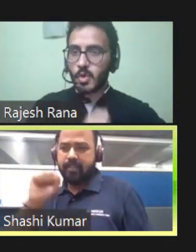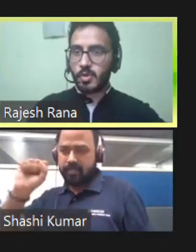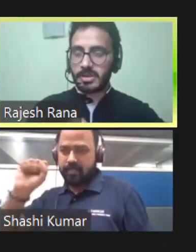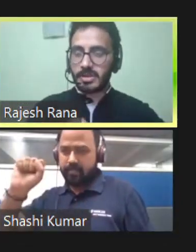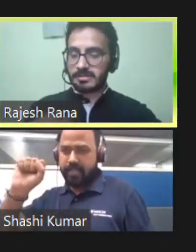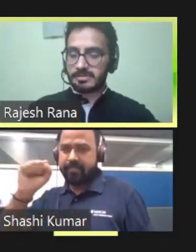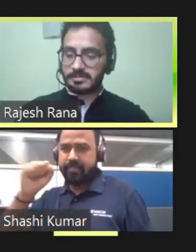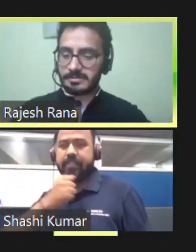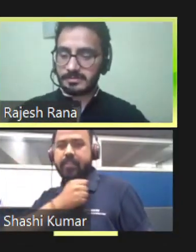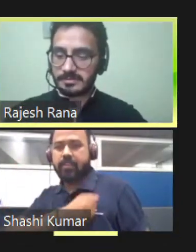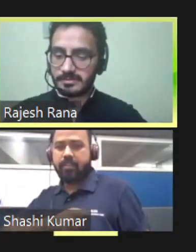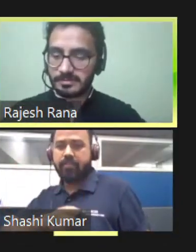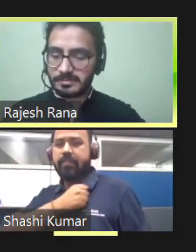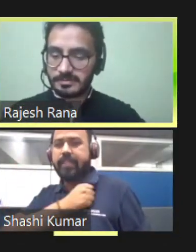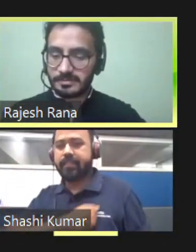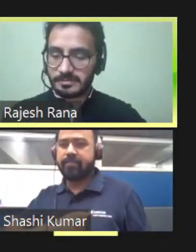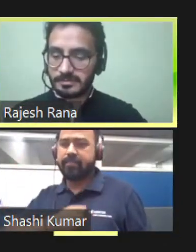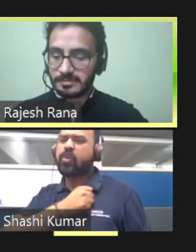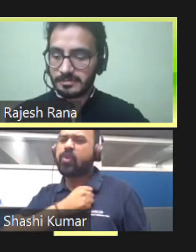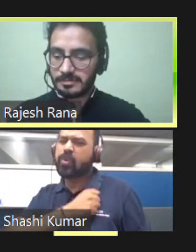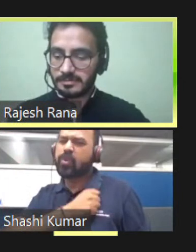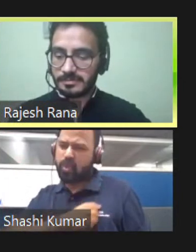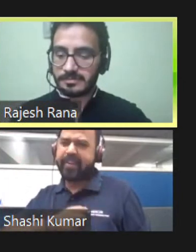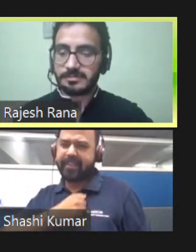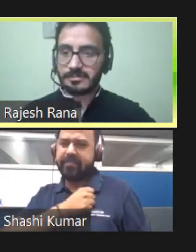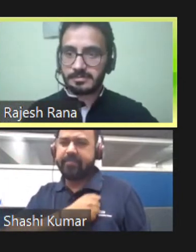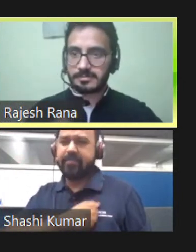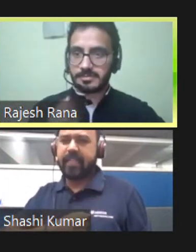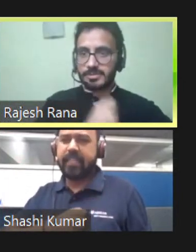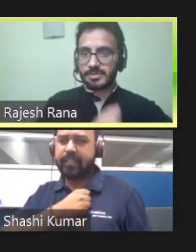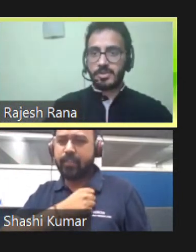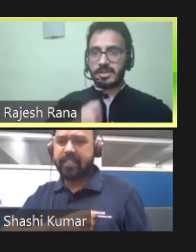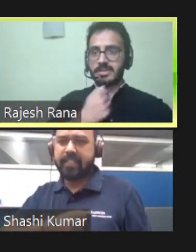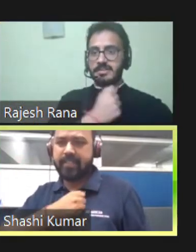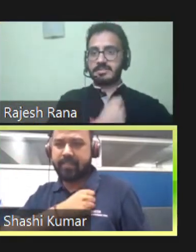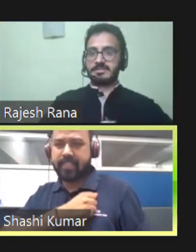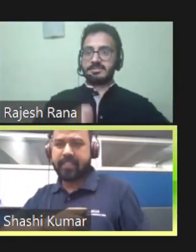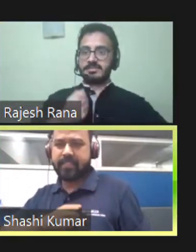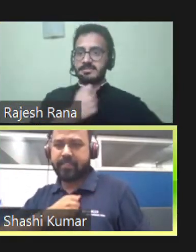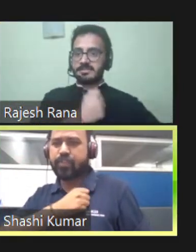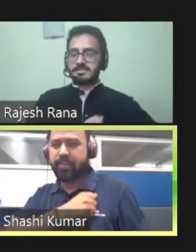right? Make a fist, revolve it, sorry, right? You can